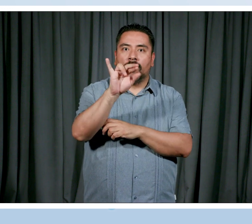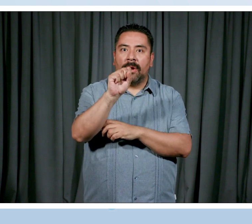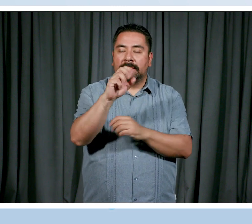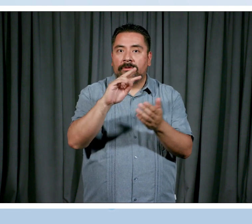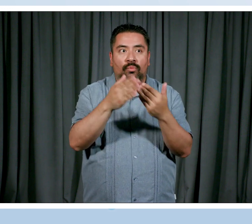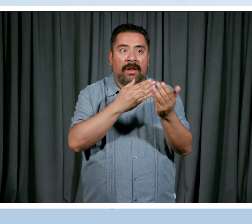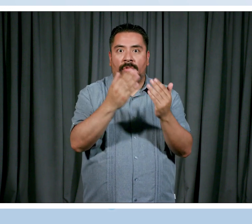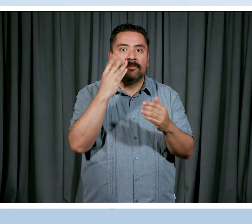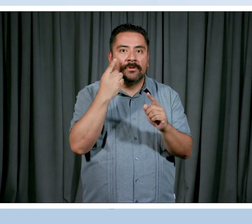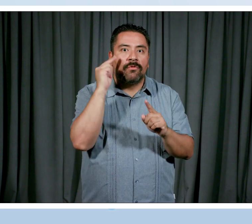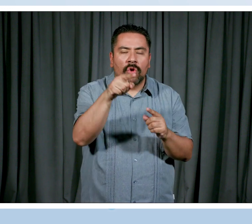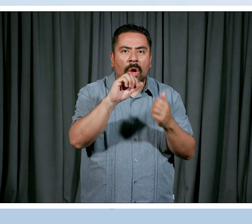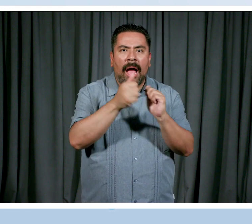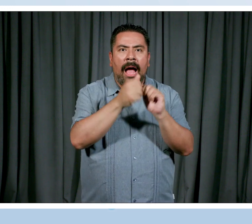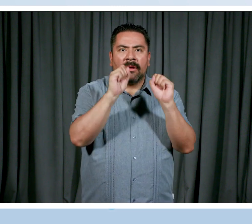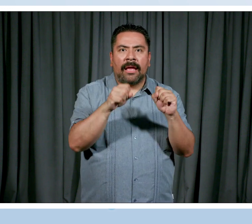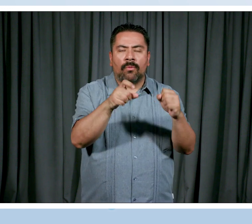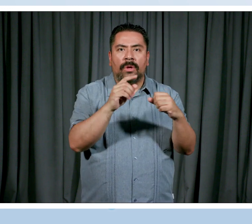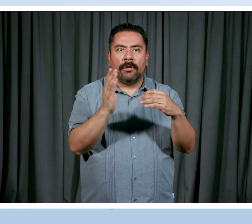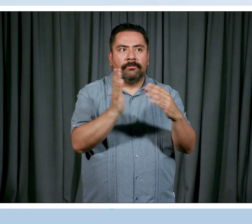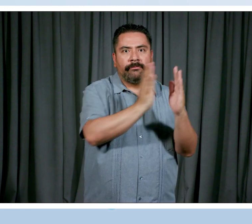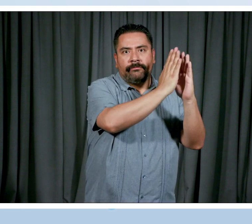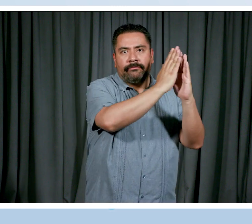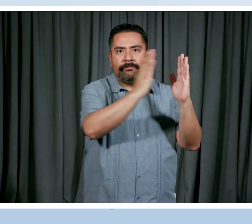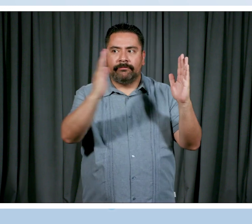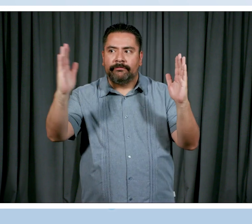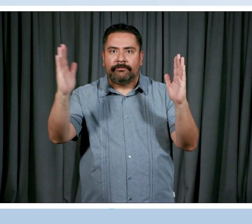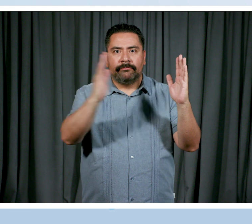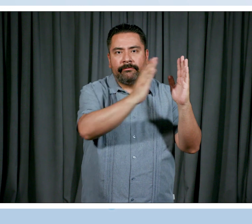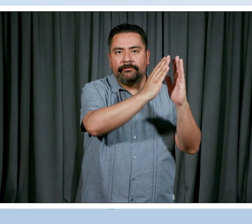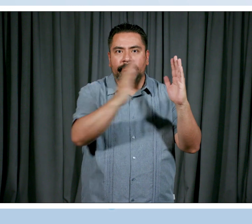is for you. And how do we move through those colors? And a